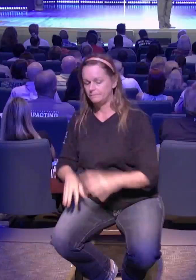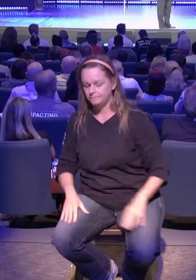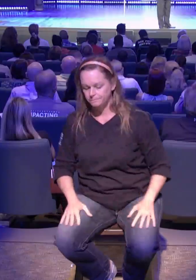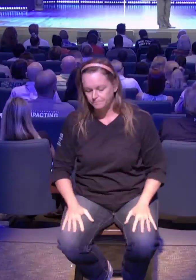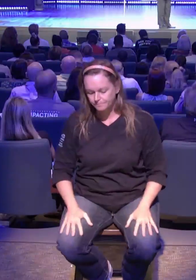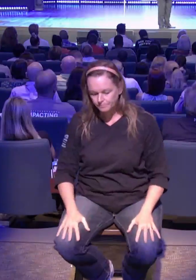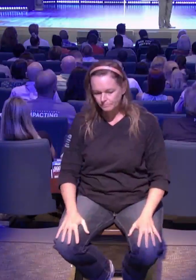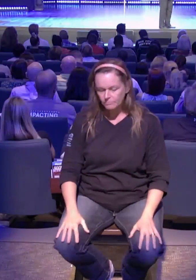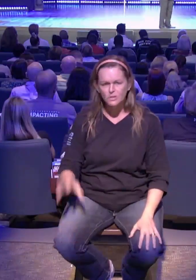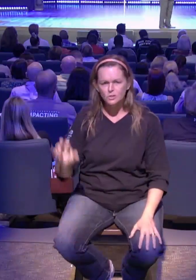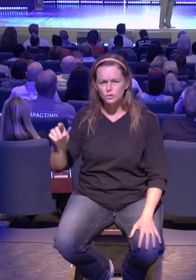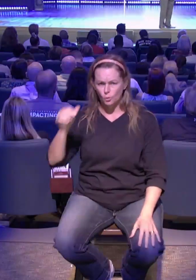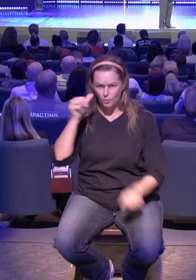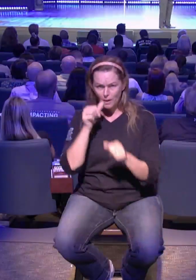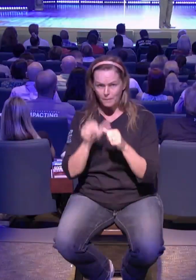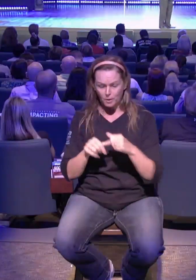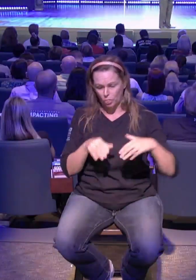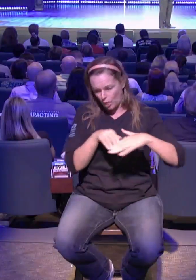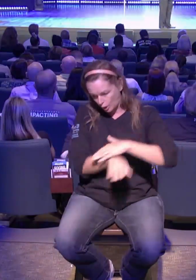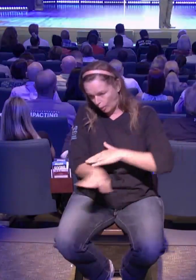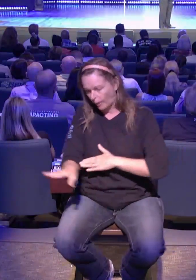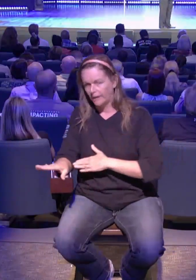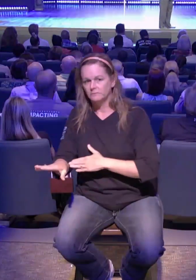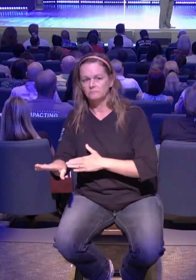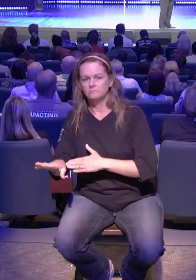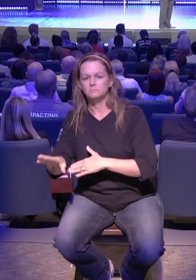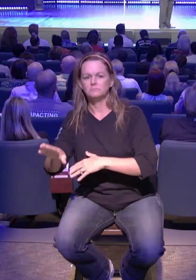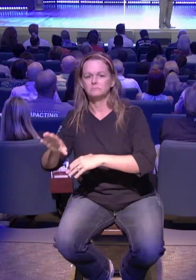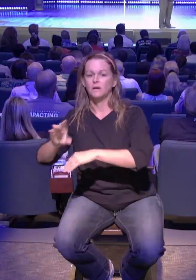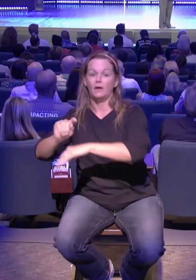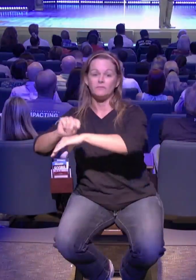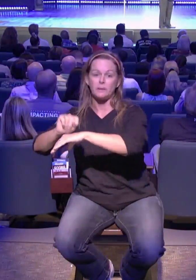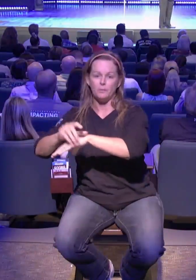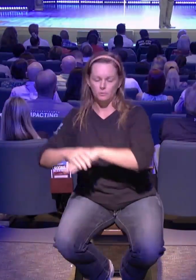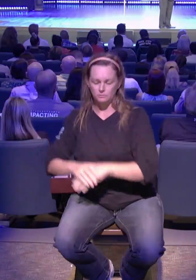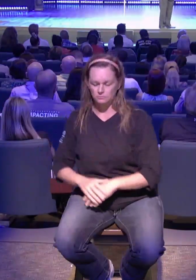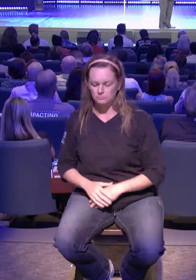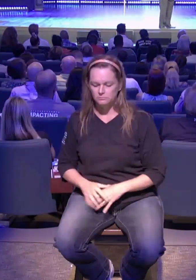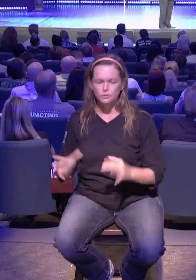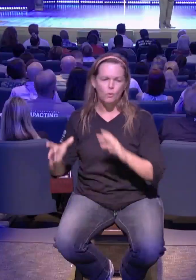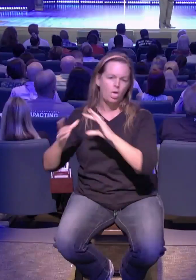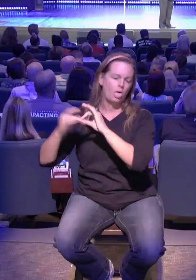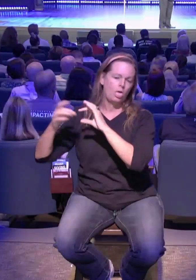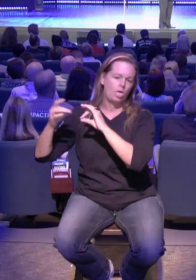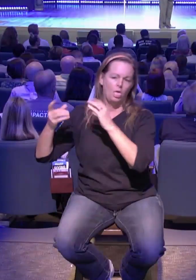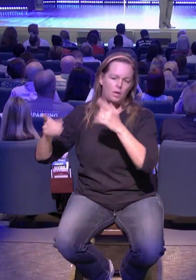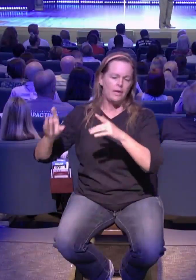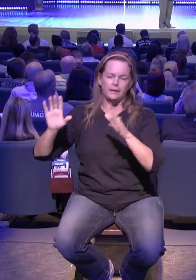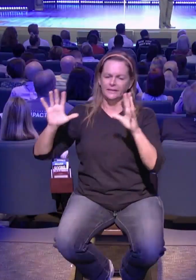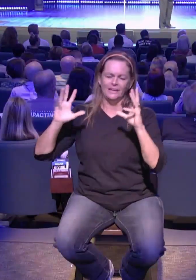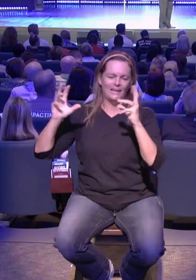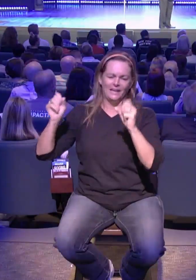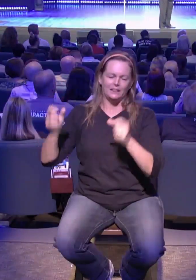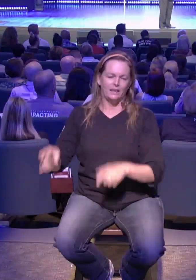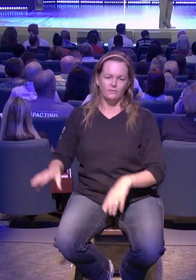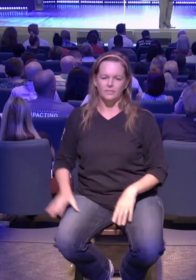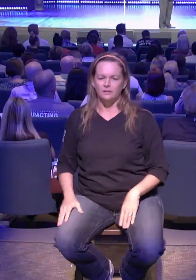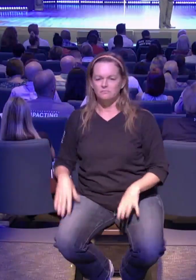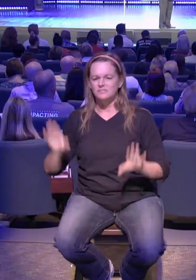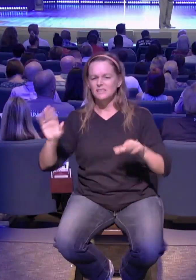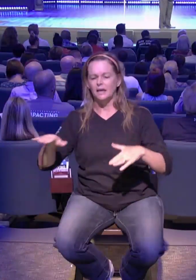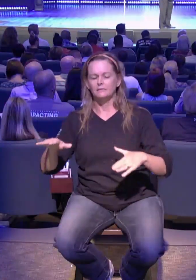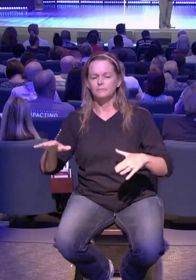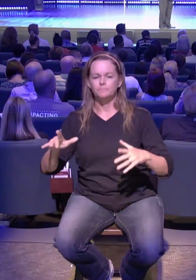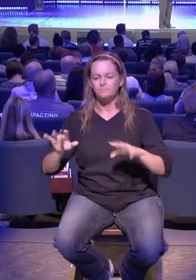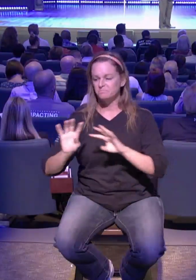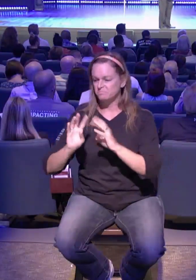they commanded them to speak no more about Jesus. Here's what they said in verse 18. Then they called them in again and commanded them